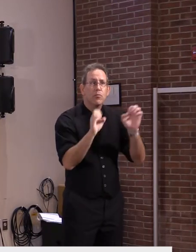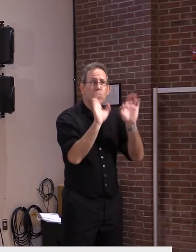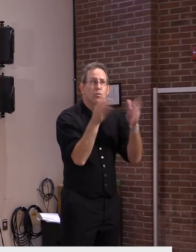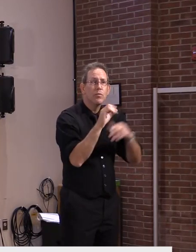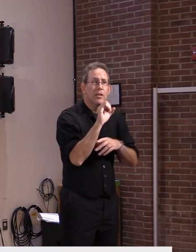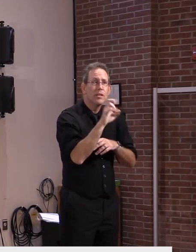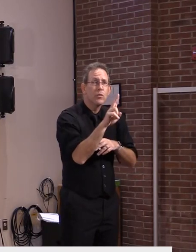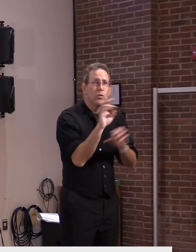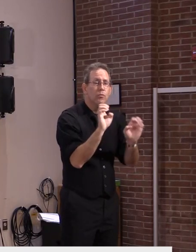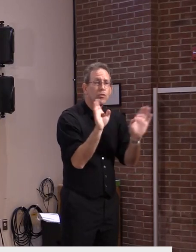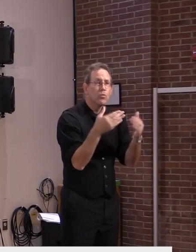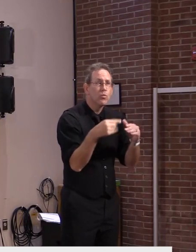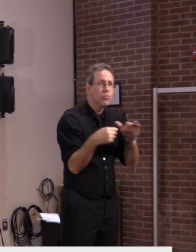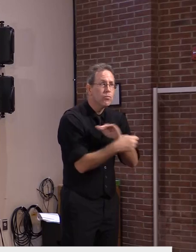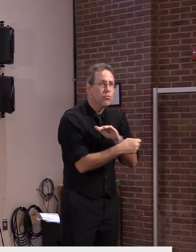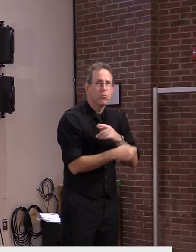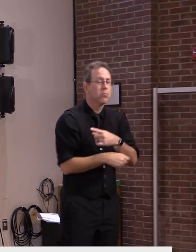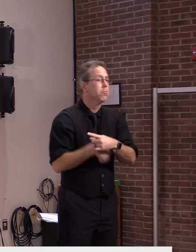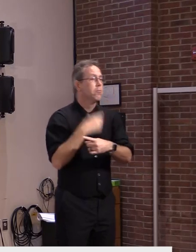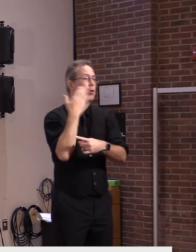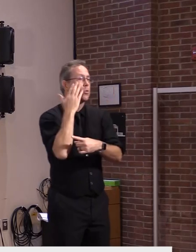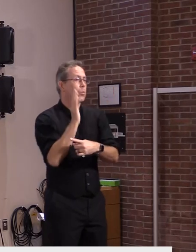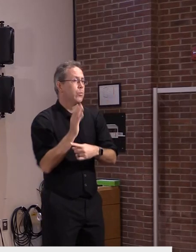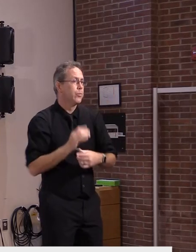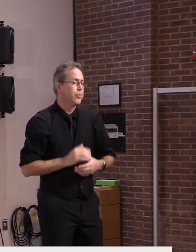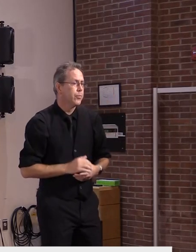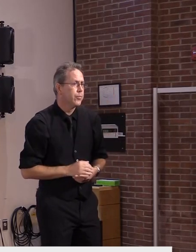I don't know where they are, to be honest.